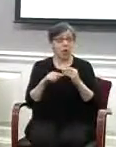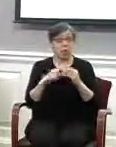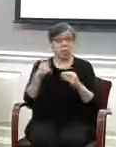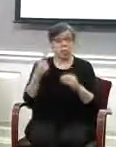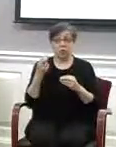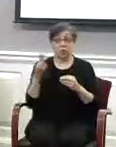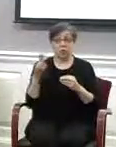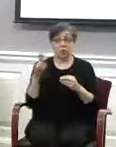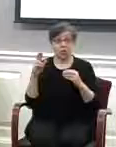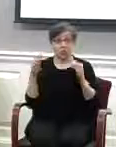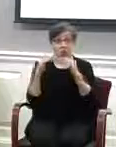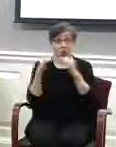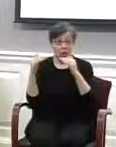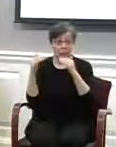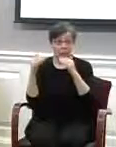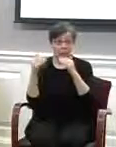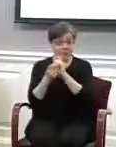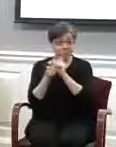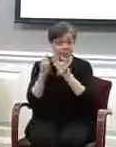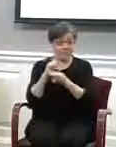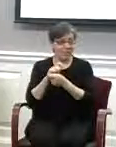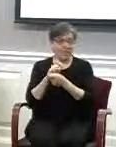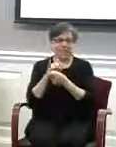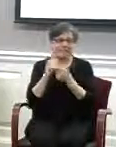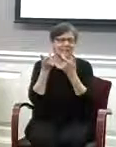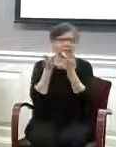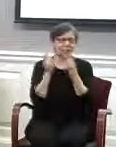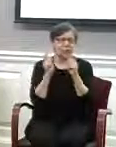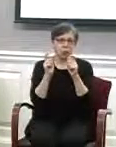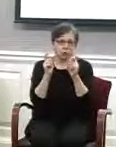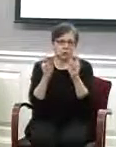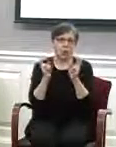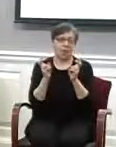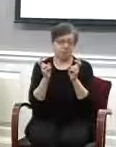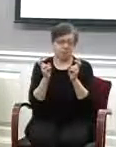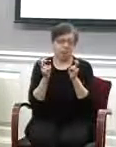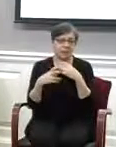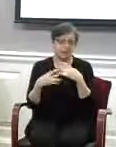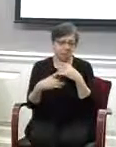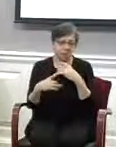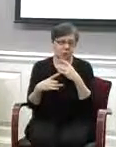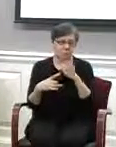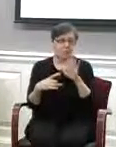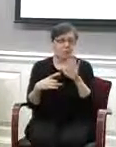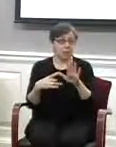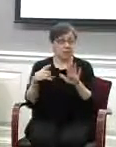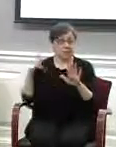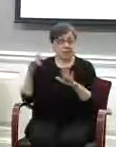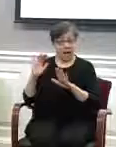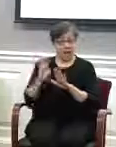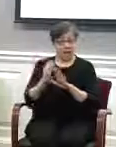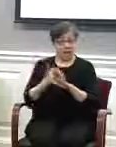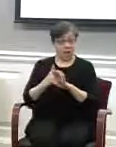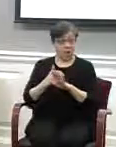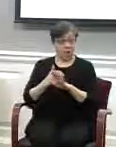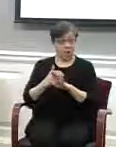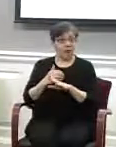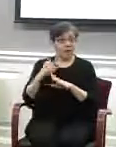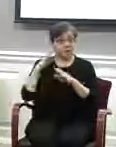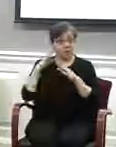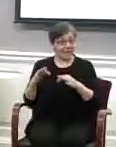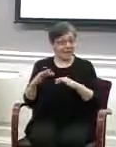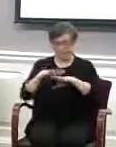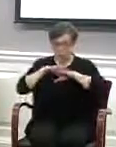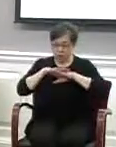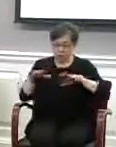just changed, I mean, this is a huge topic, a really interesting one, and this particular women's group has taken a position that they're not working with men.